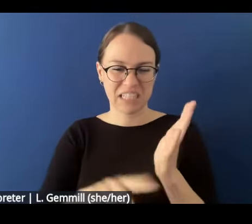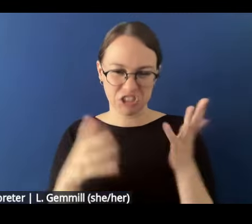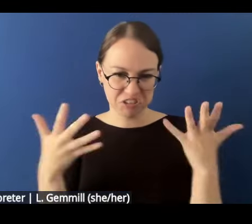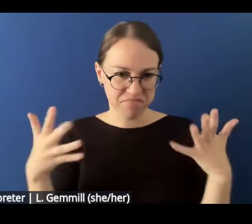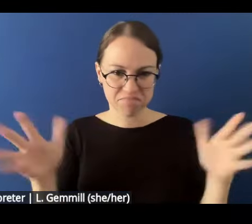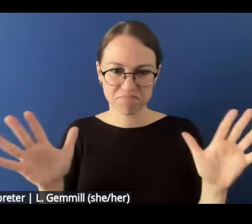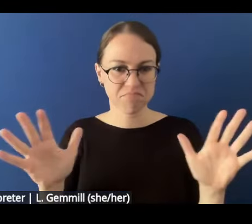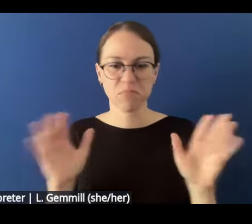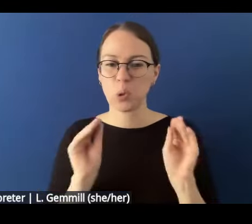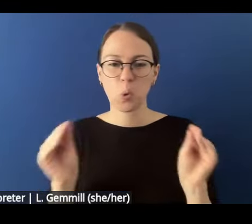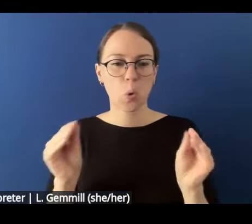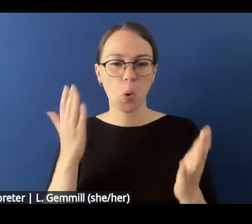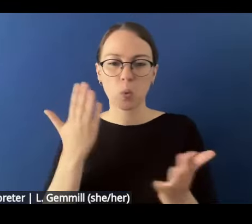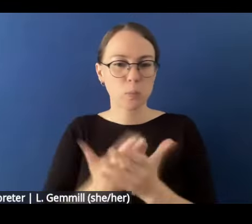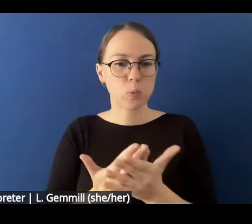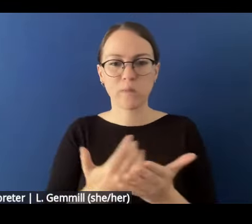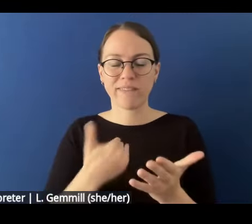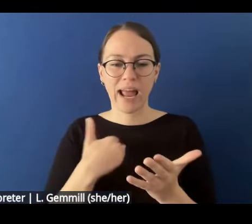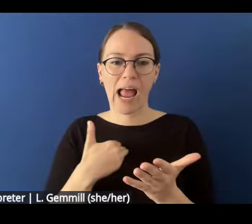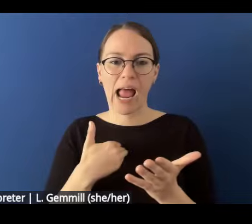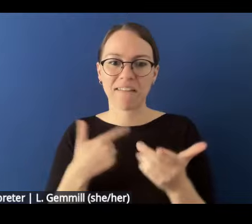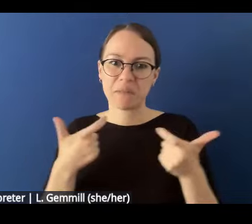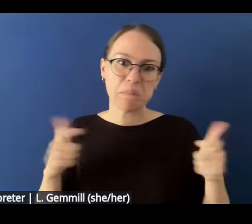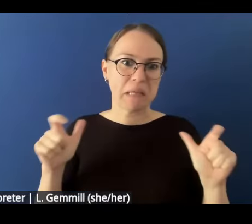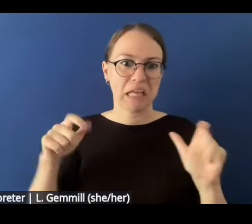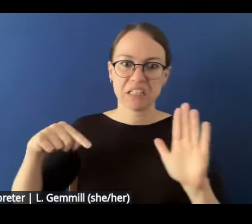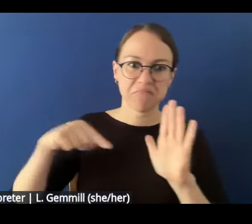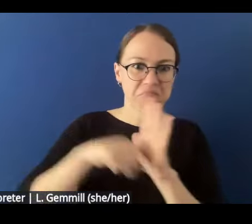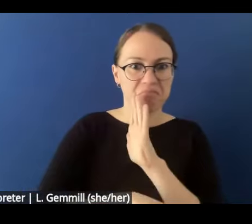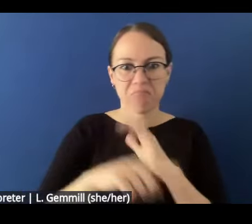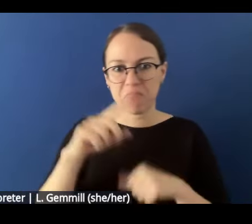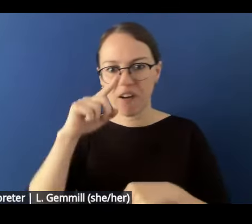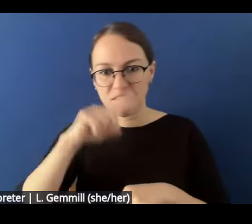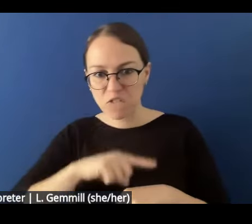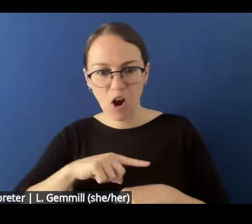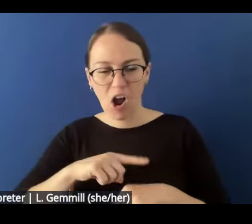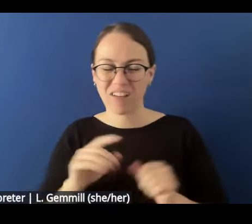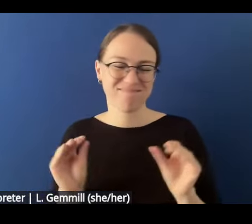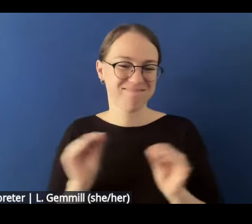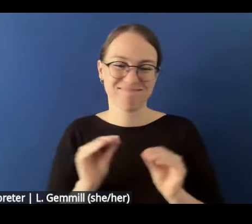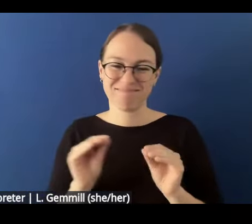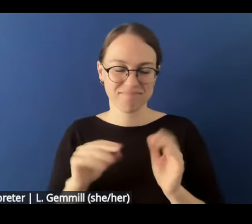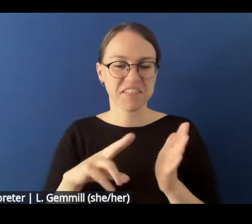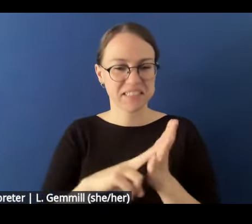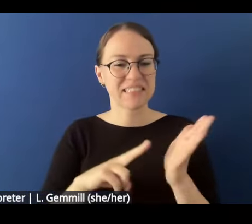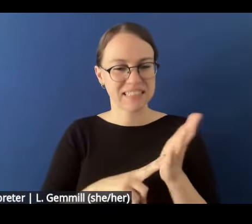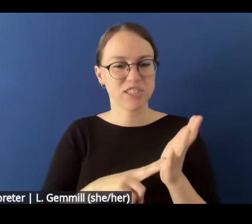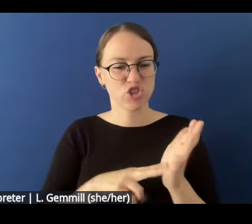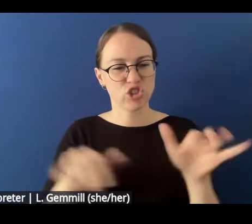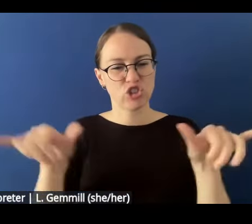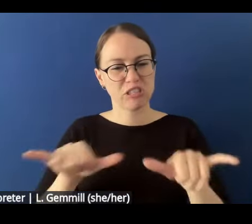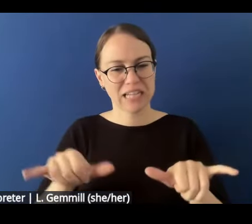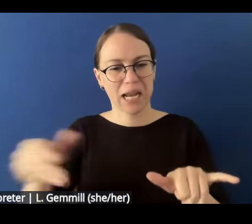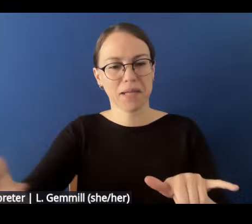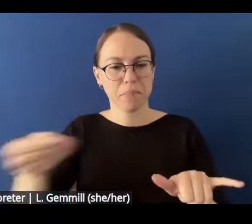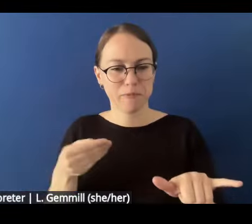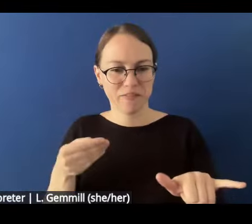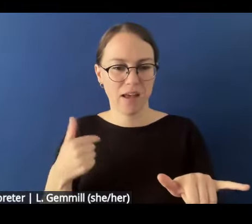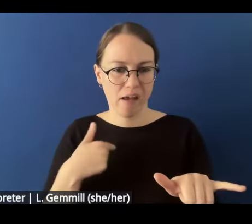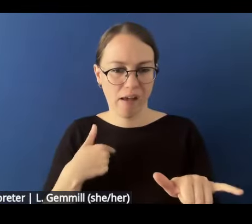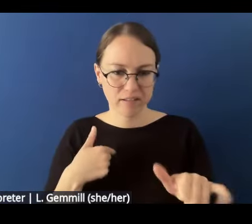to us that there was any widespread fraud or that the signatures otherwise do not sufficiently agree with what was provided to us. With this